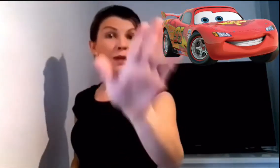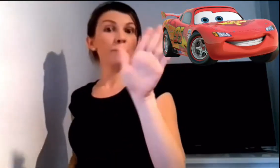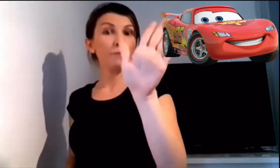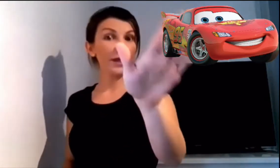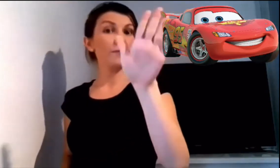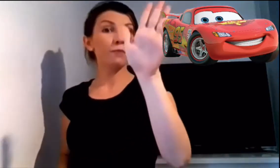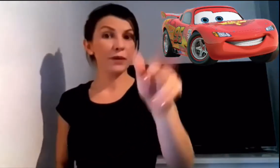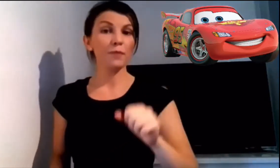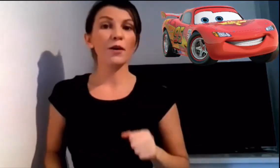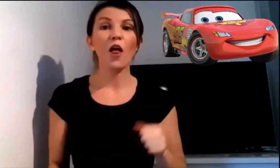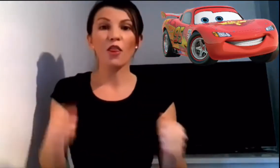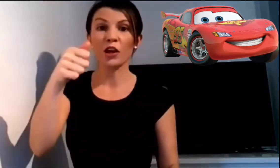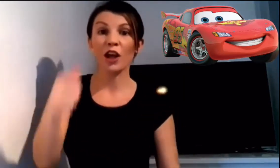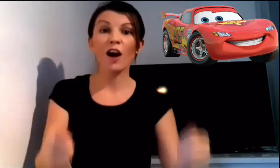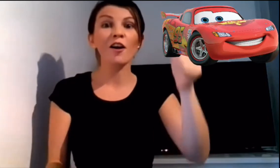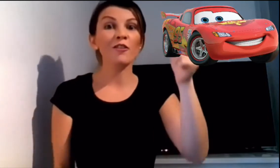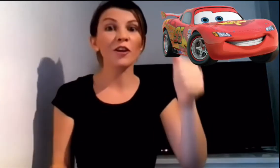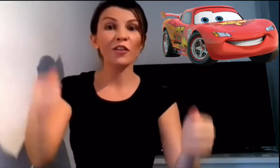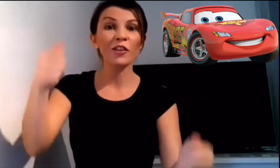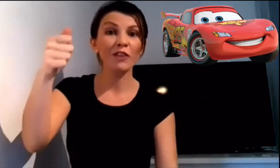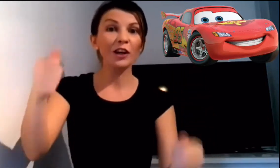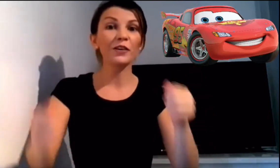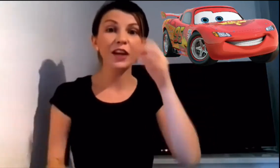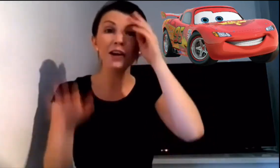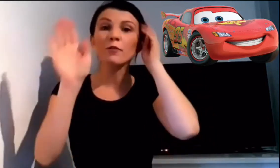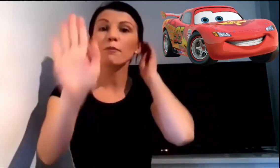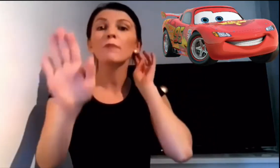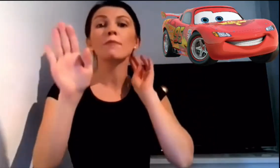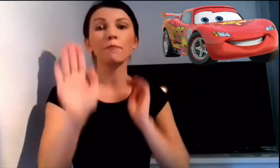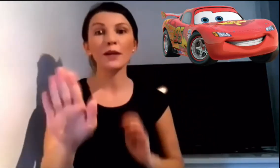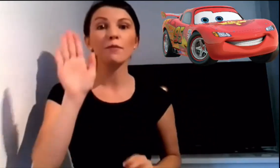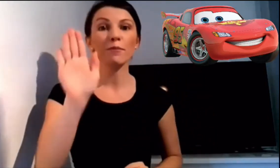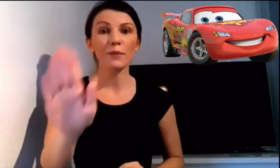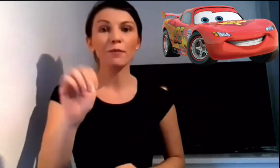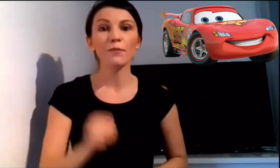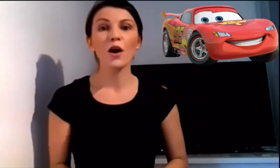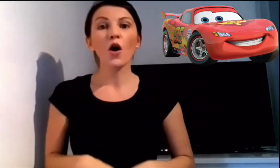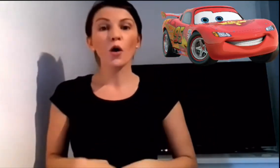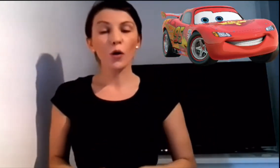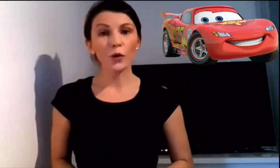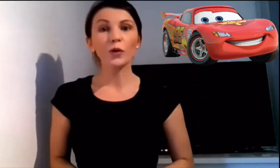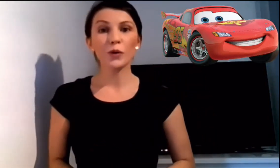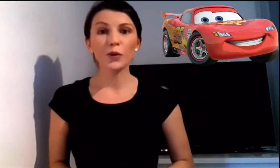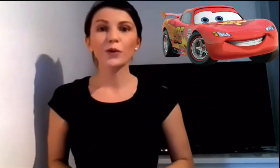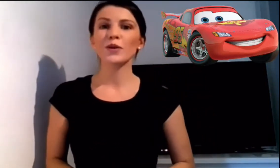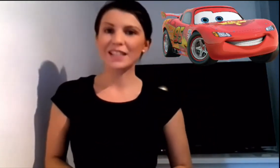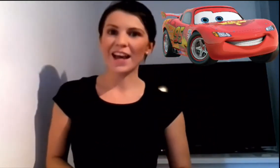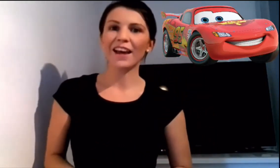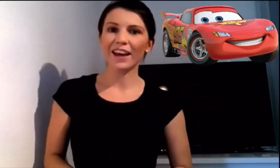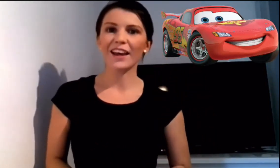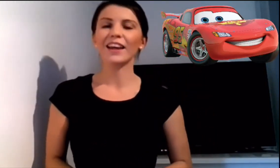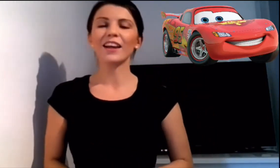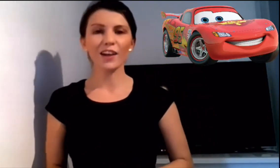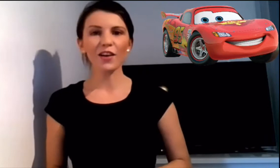beep, beep. The car on the road goes beep, beep, beep, all day